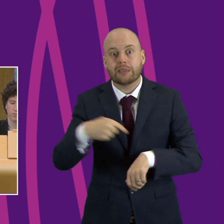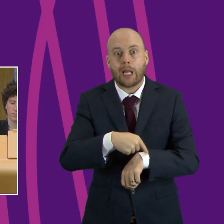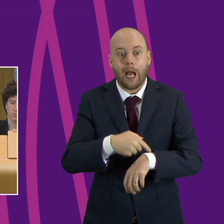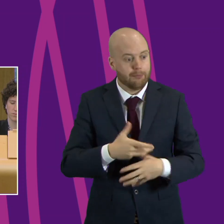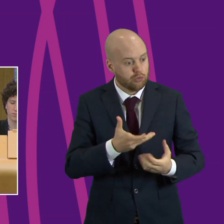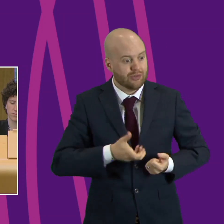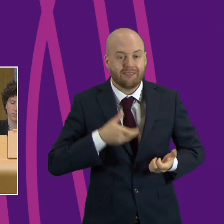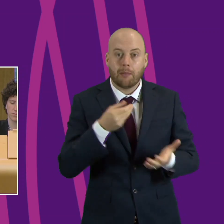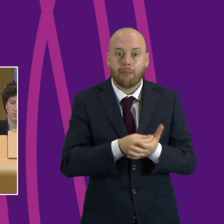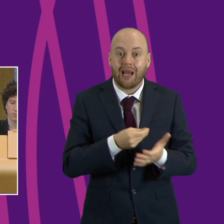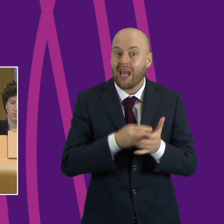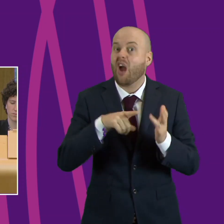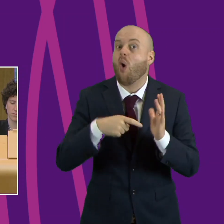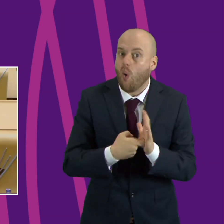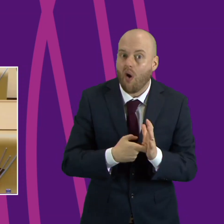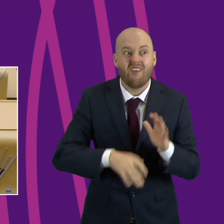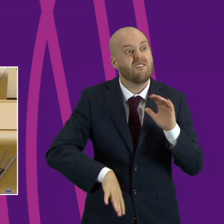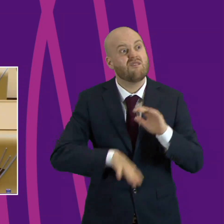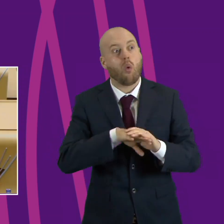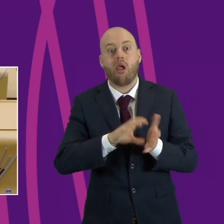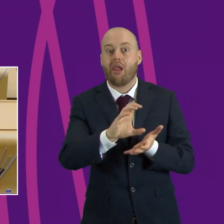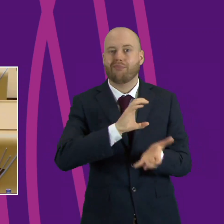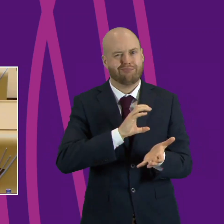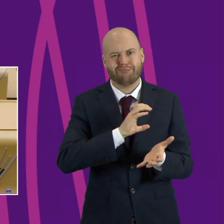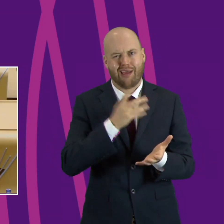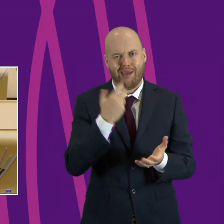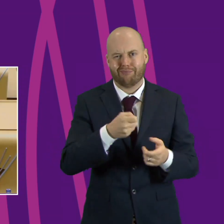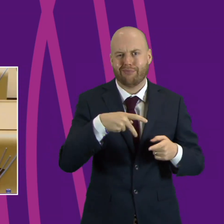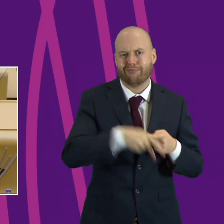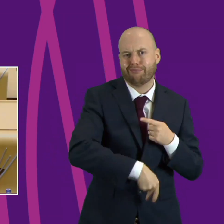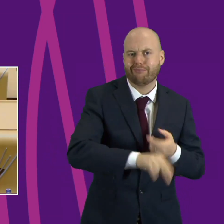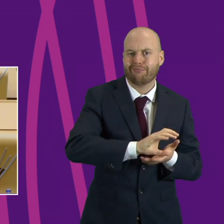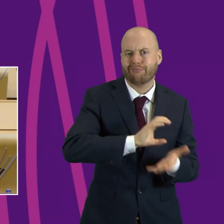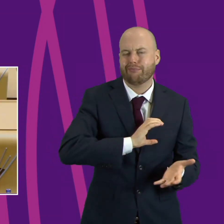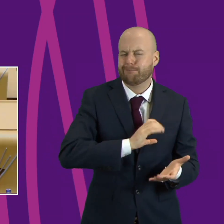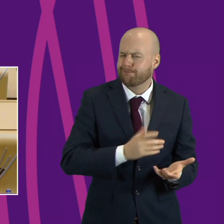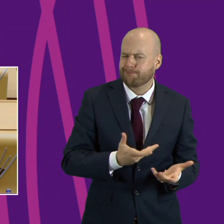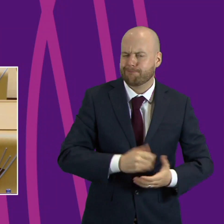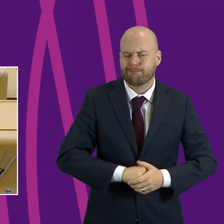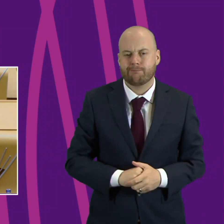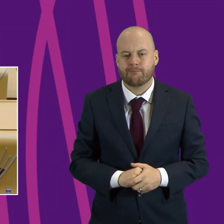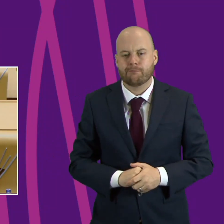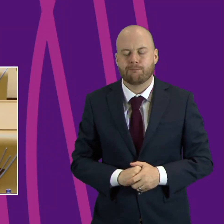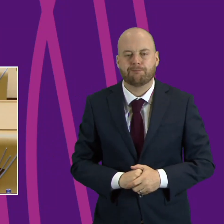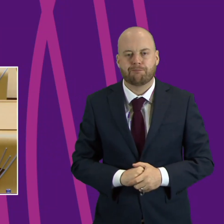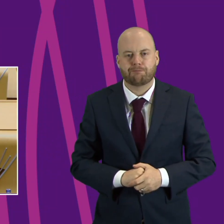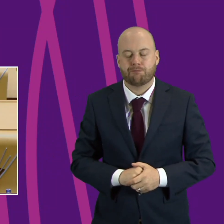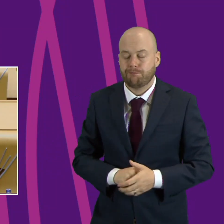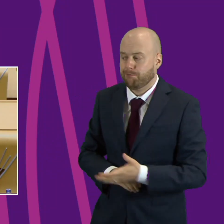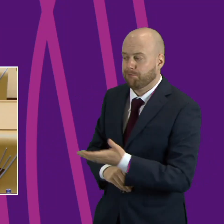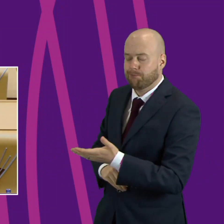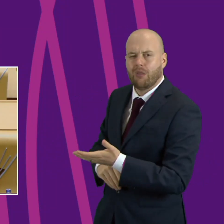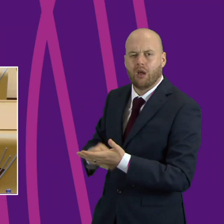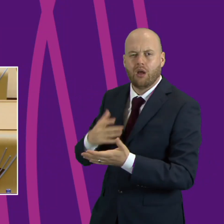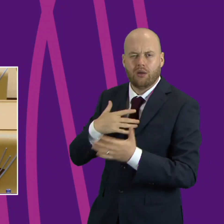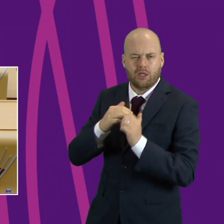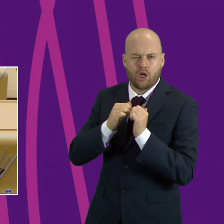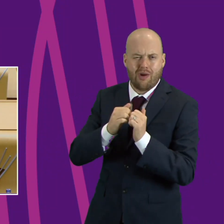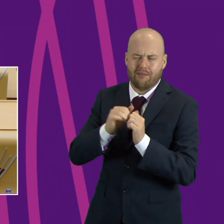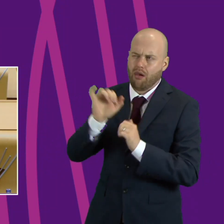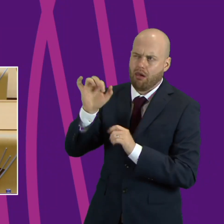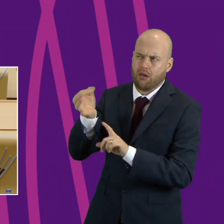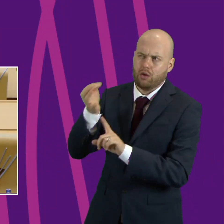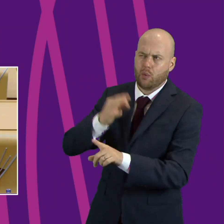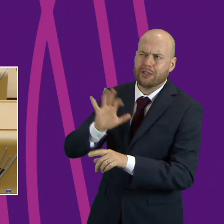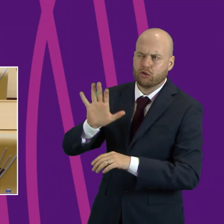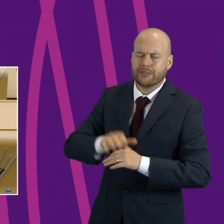top slicing? Cabinet Secretary. Thank you very much. Grateful to Mr Neil for the question. Our expectation, but